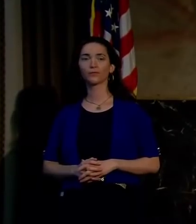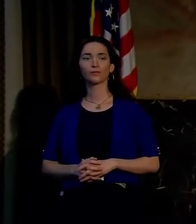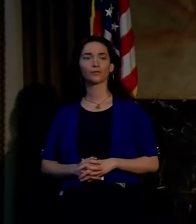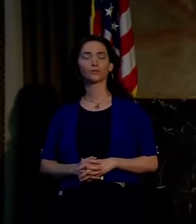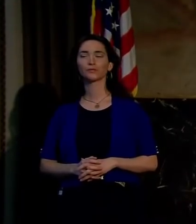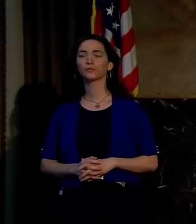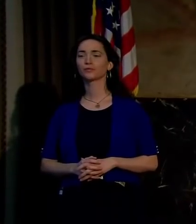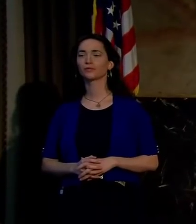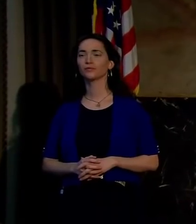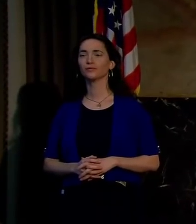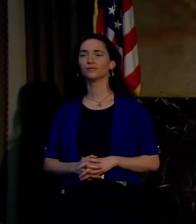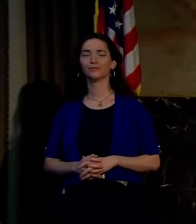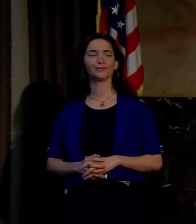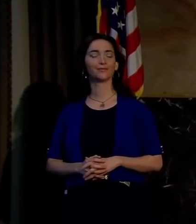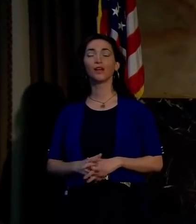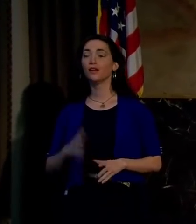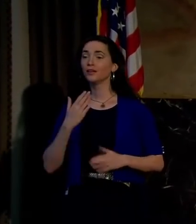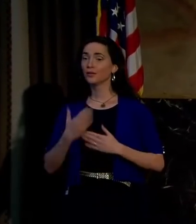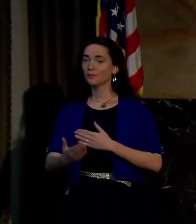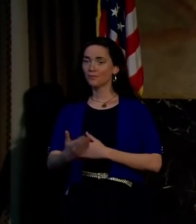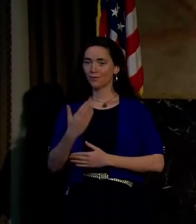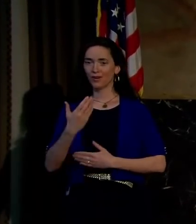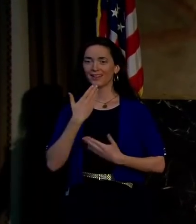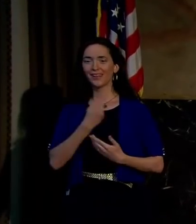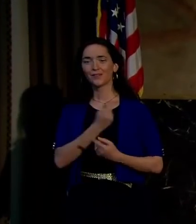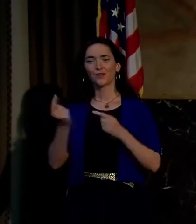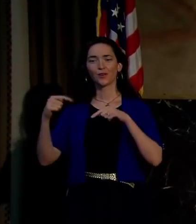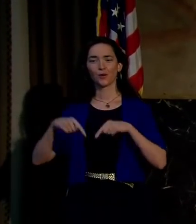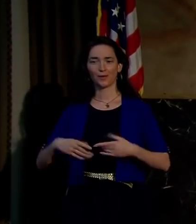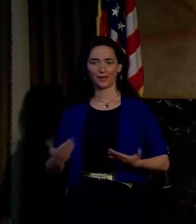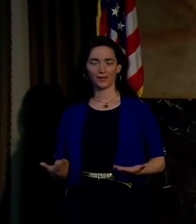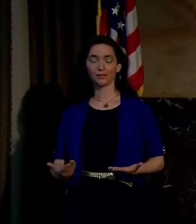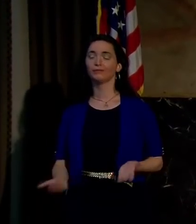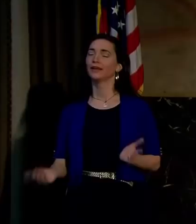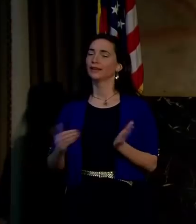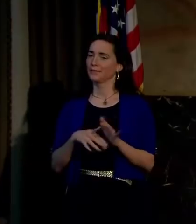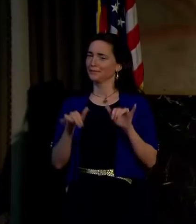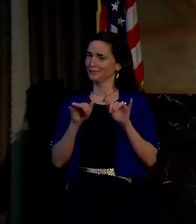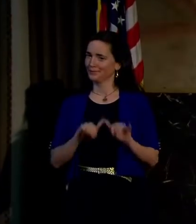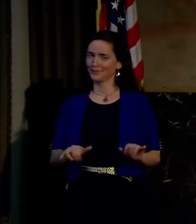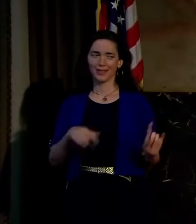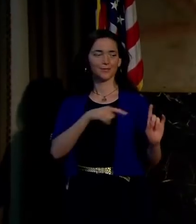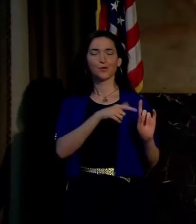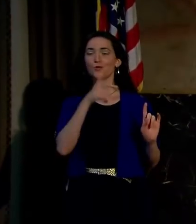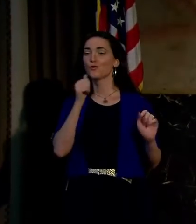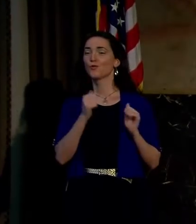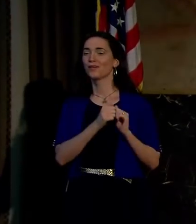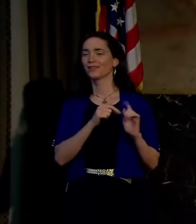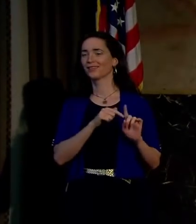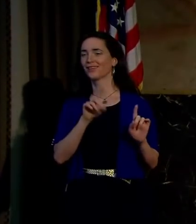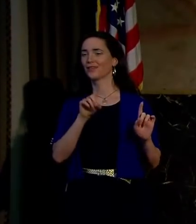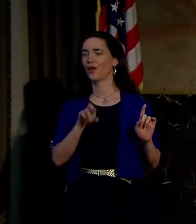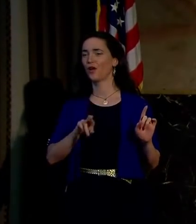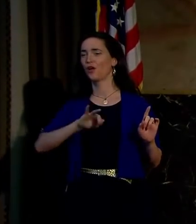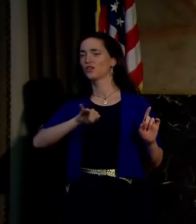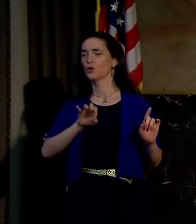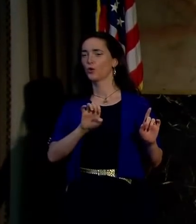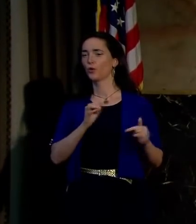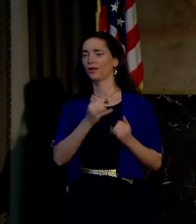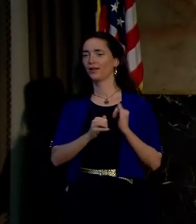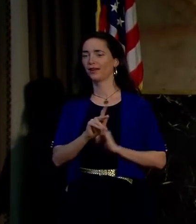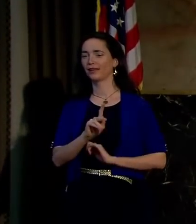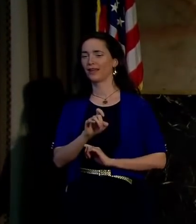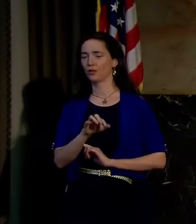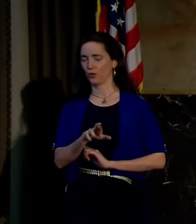Good morning, and thank you for being here. We are joined again, as usual, by Dr. Joe Cantor. He will speak